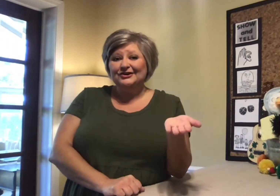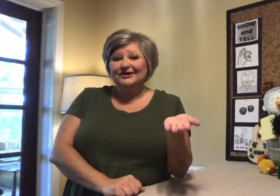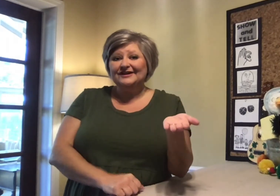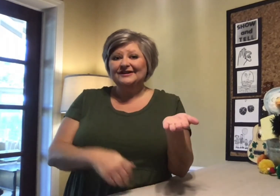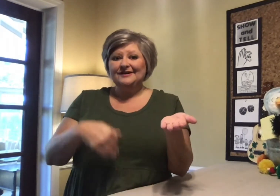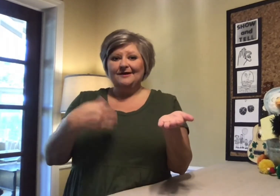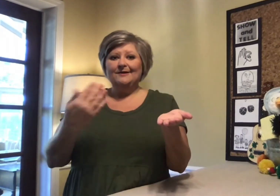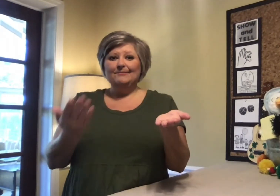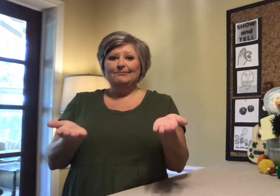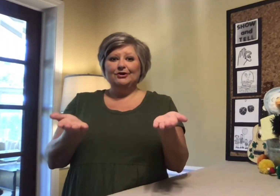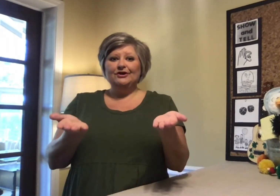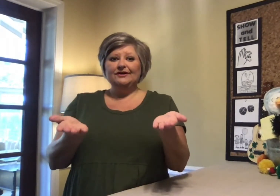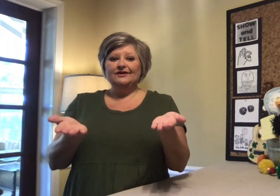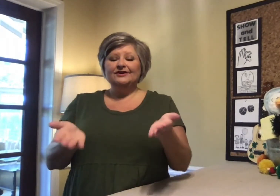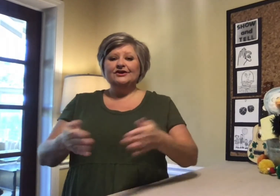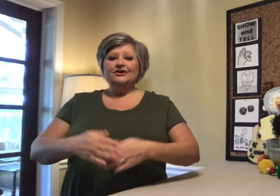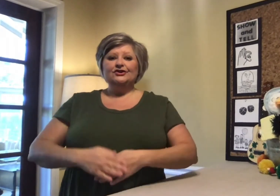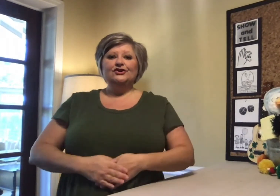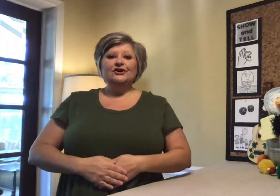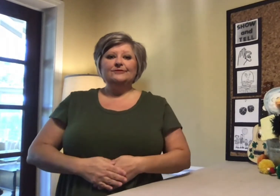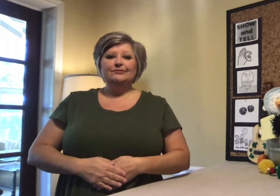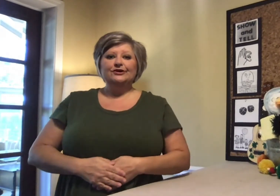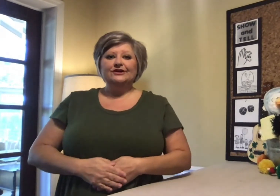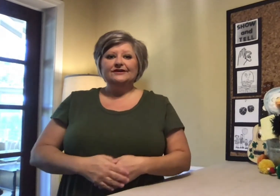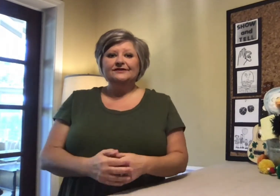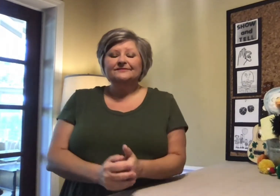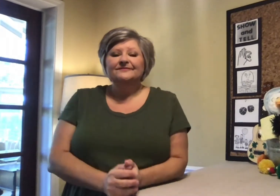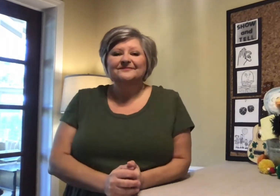Cook, book, cookbook.